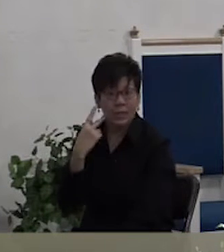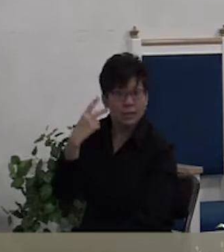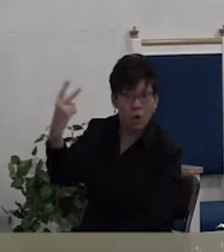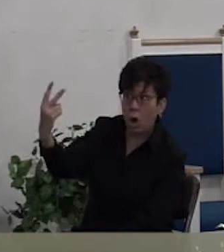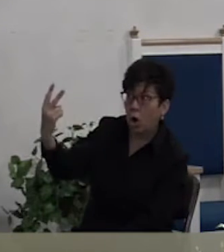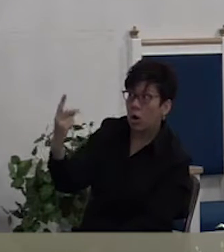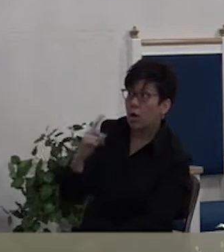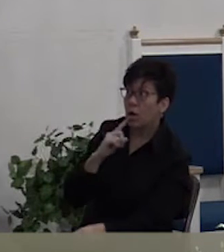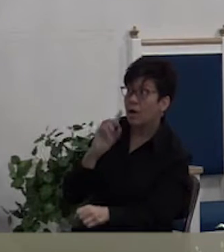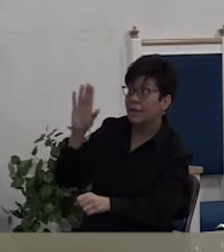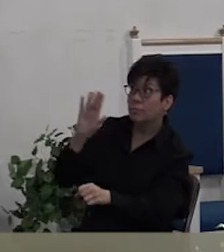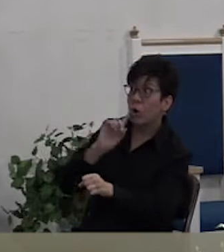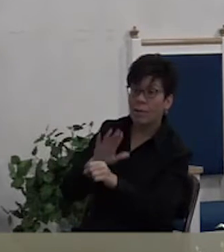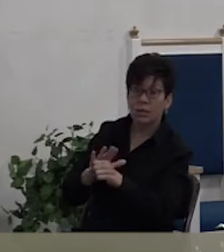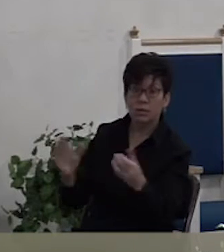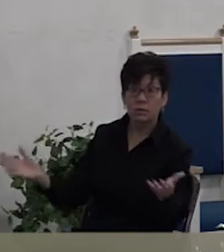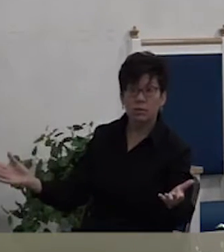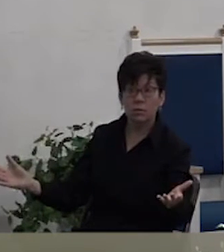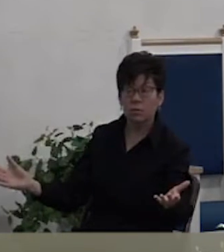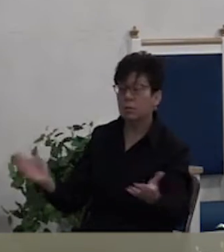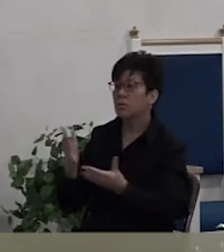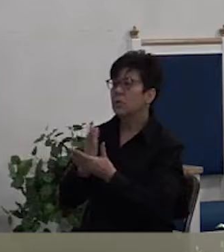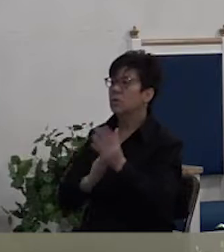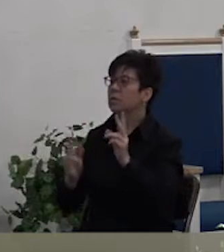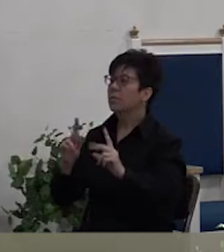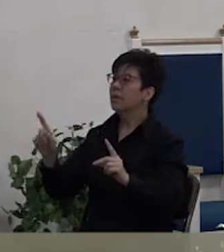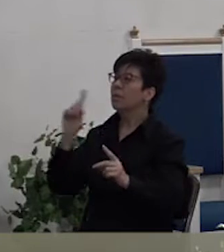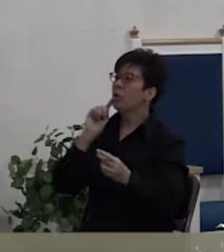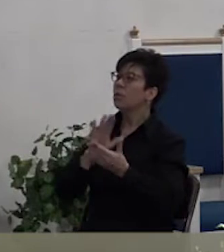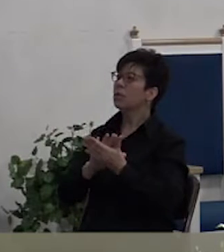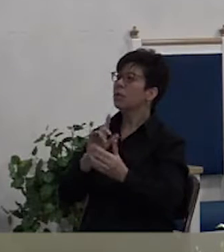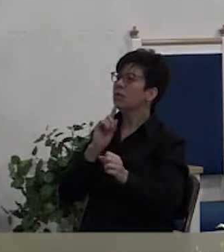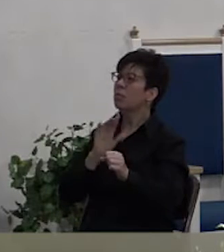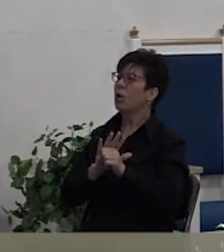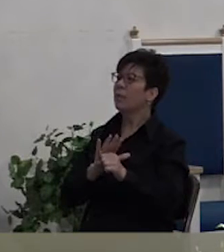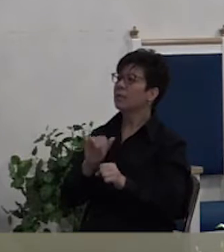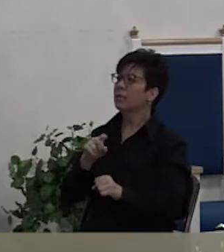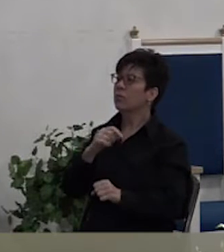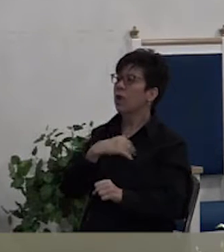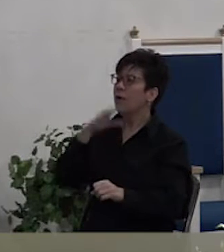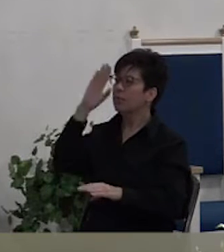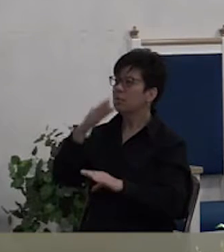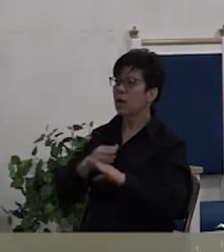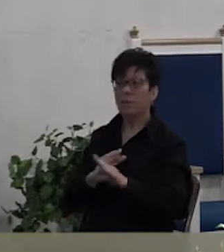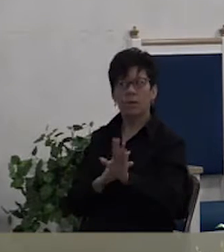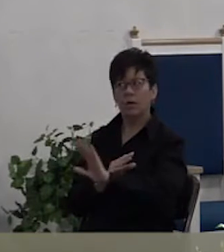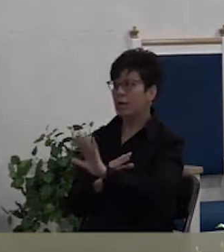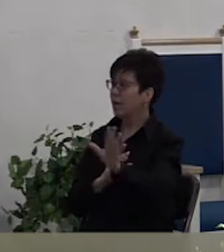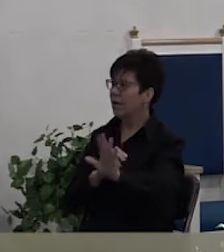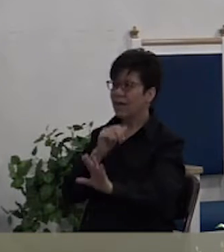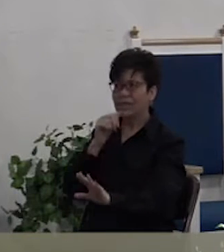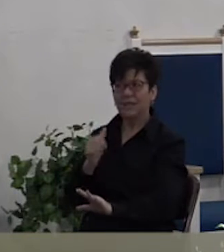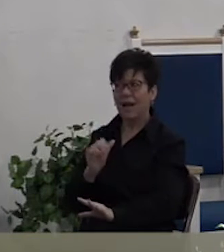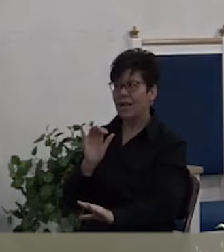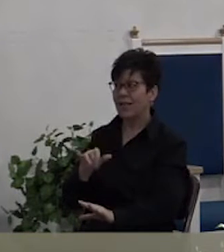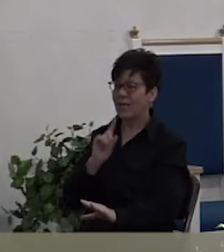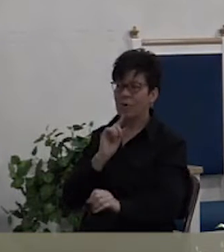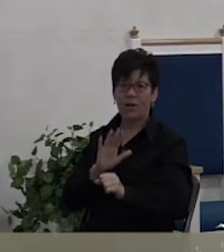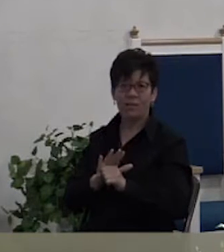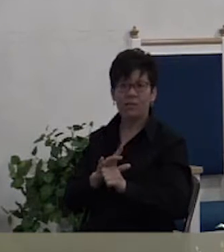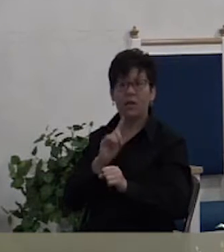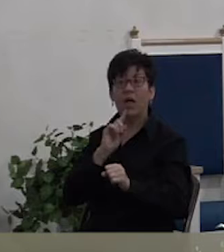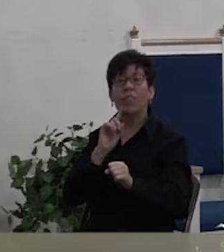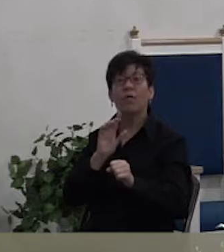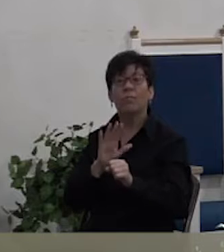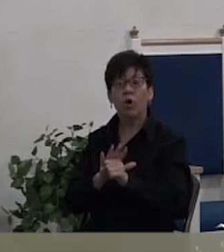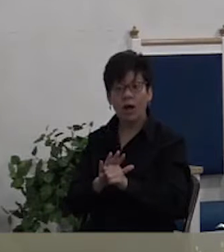the promise of God. I know some people believe the promise was that he would have a son, but that's not the promise. The